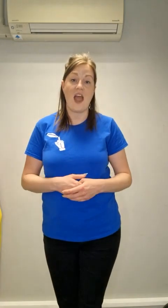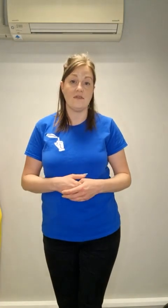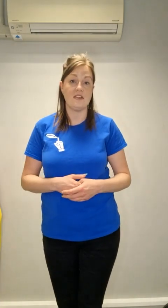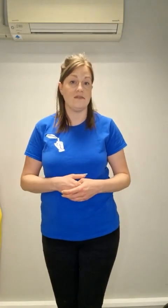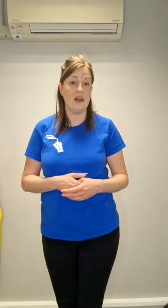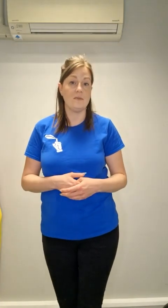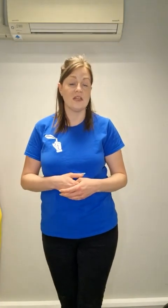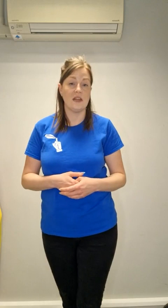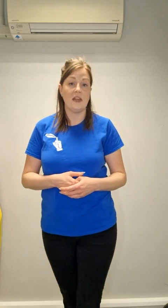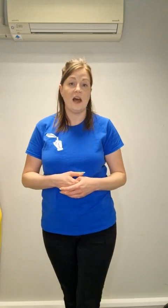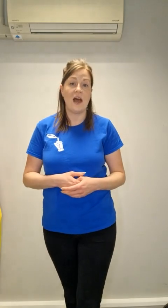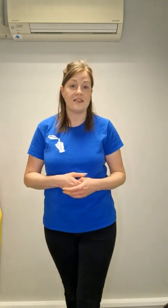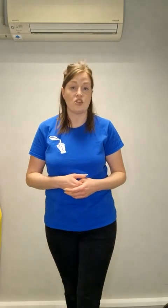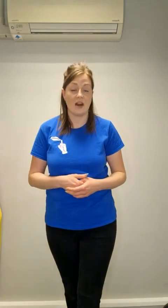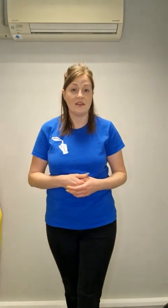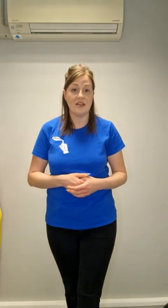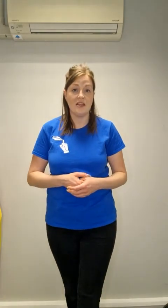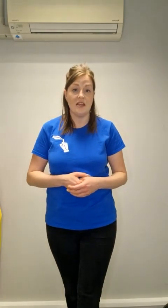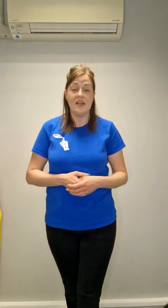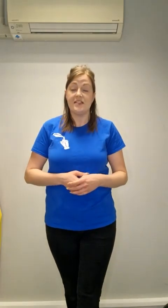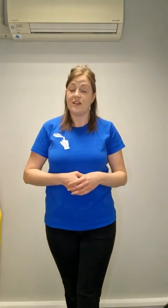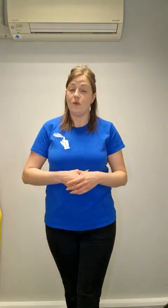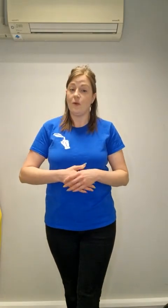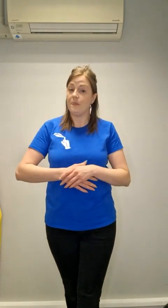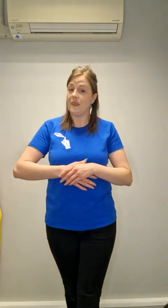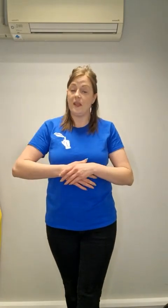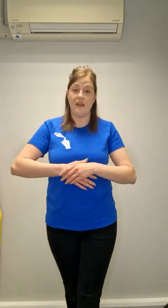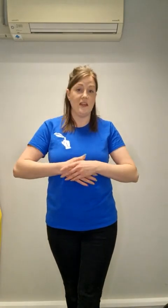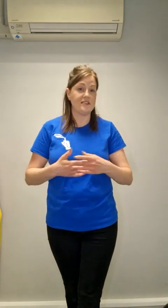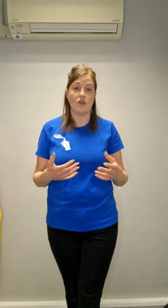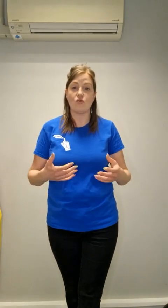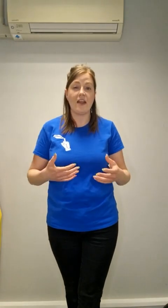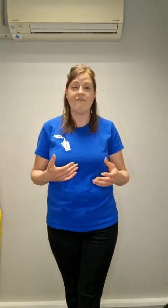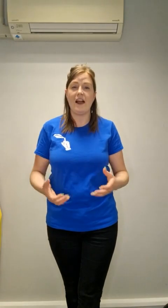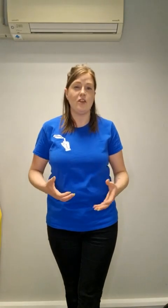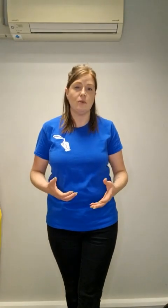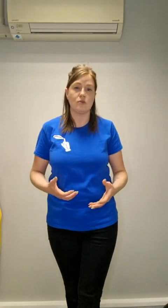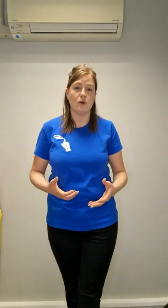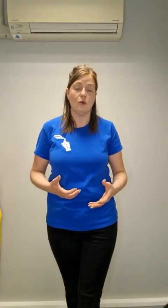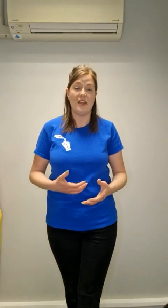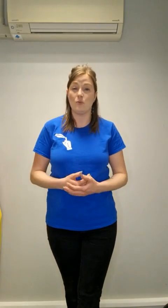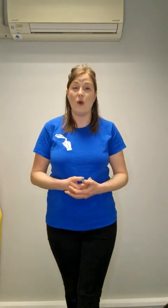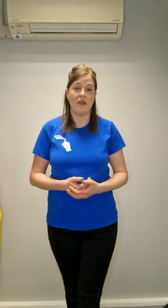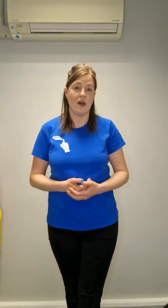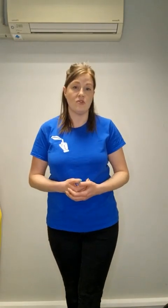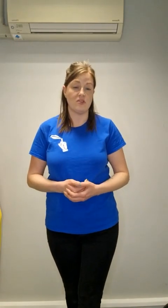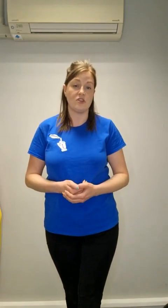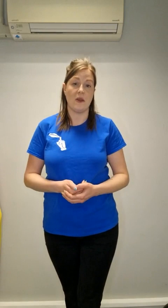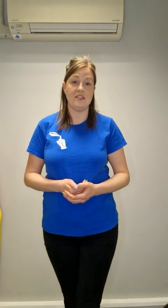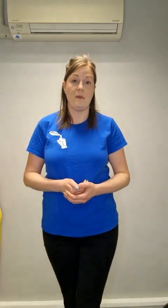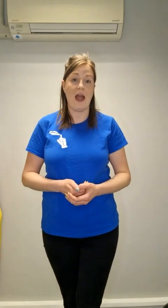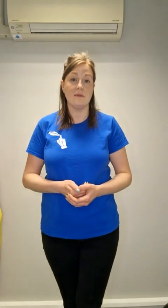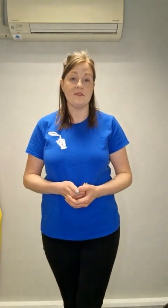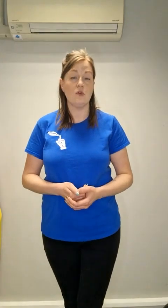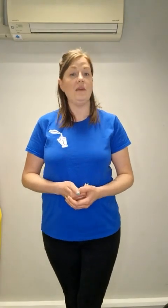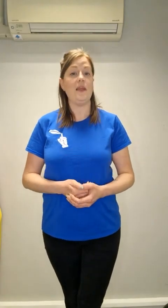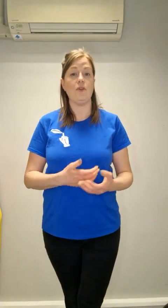ever developed as a charity. So it's a great valuable tool. It's worth £120 normally, but you